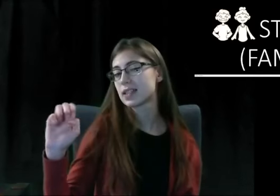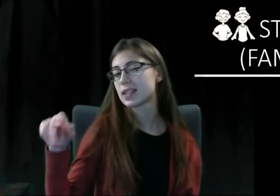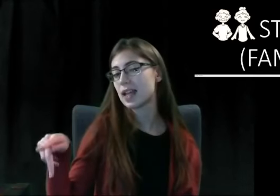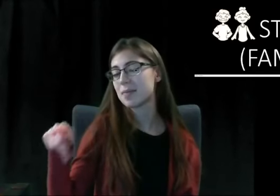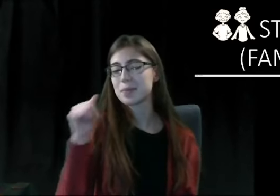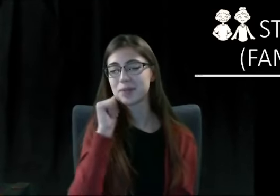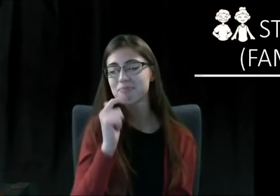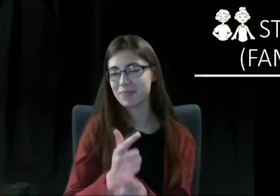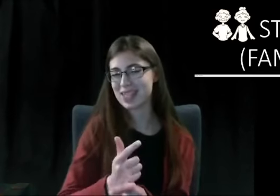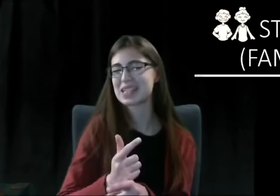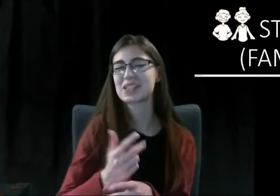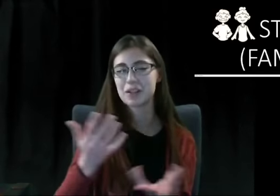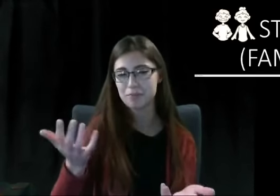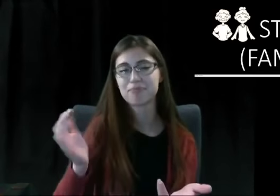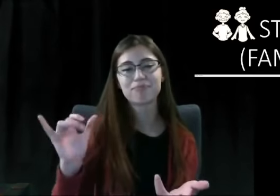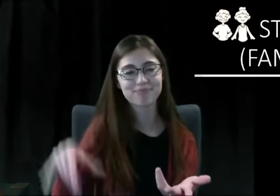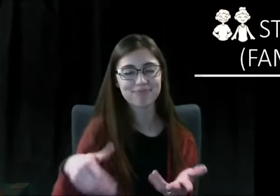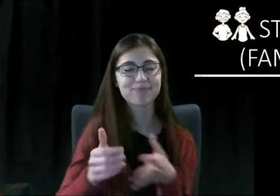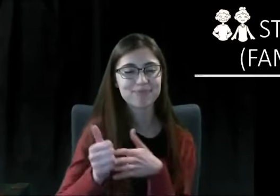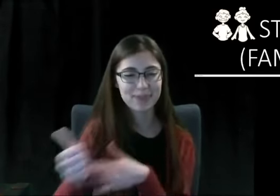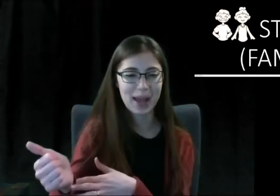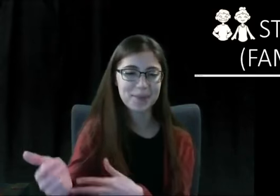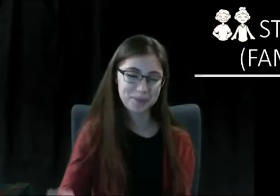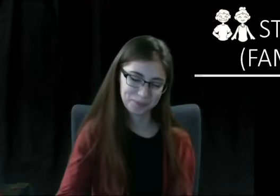step sister, that.